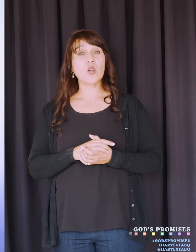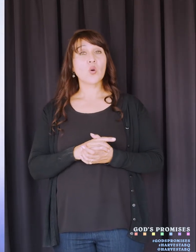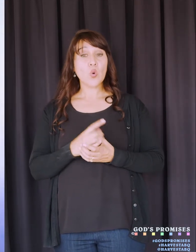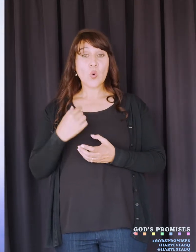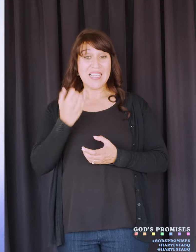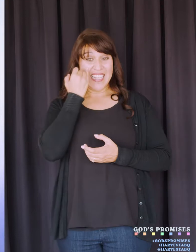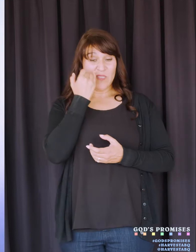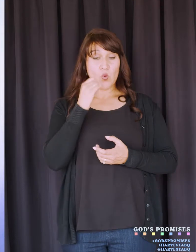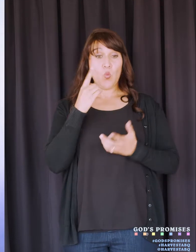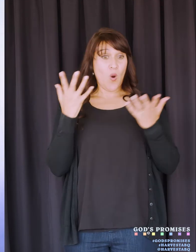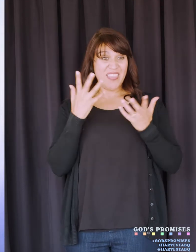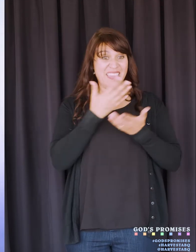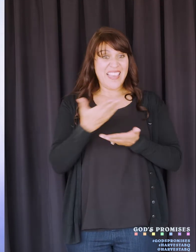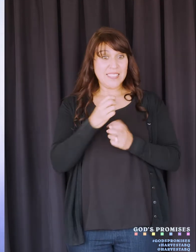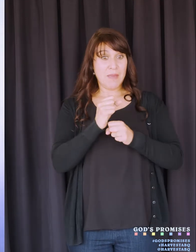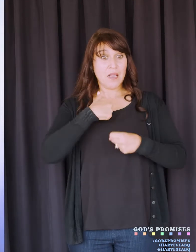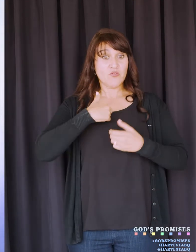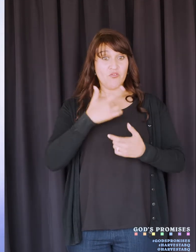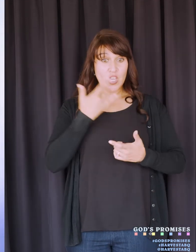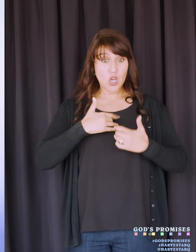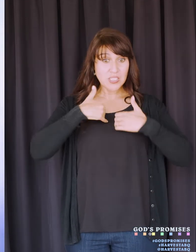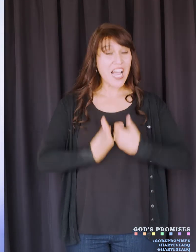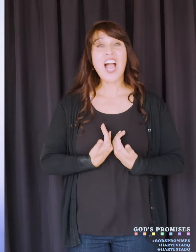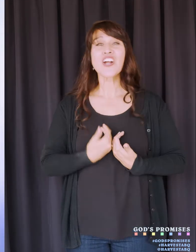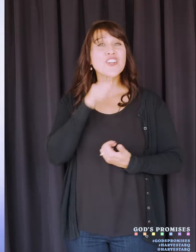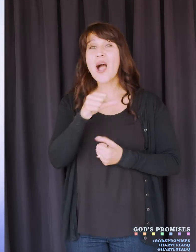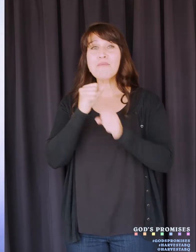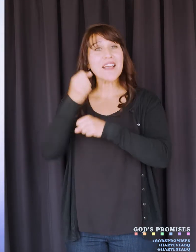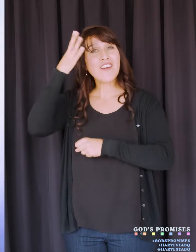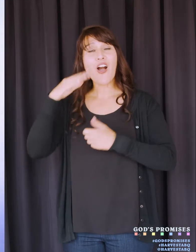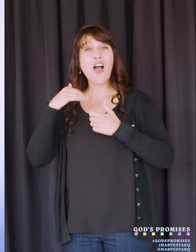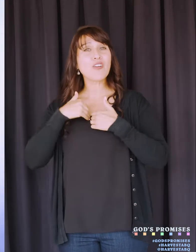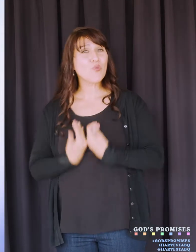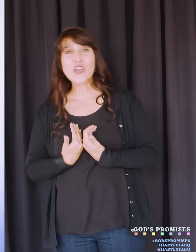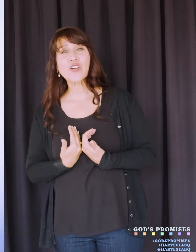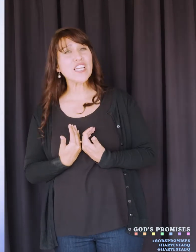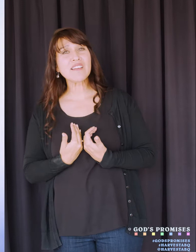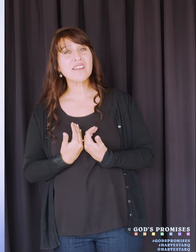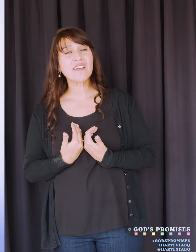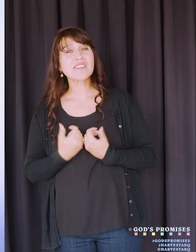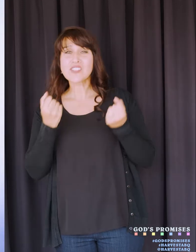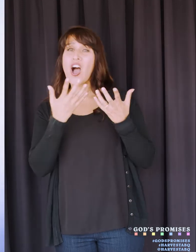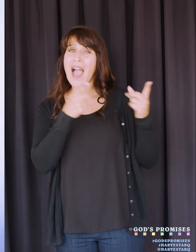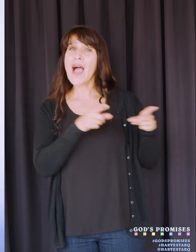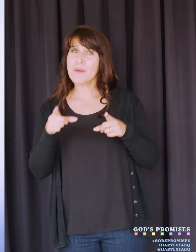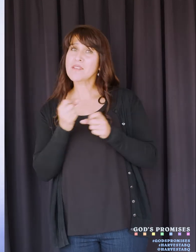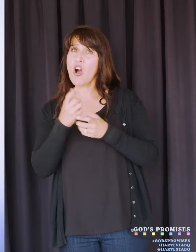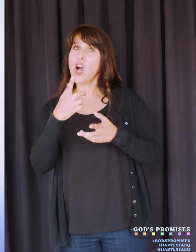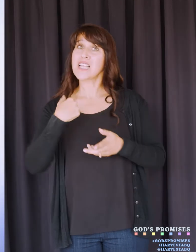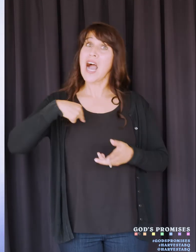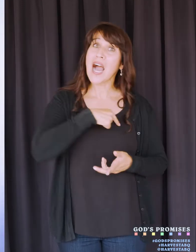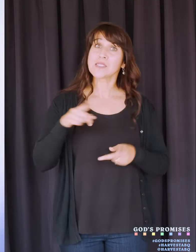doesn't make God weary. There's a lot happening in our world today to make us weary. You may be tired, but I promise